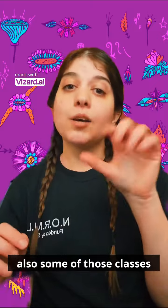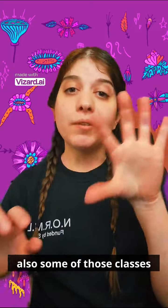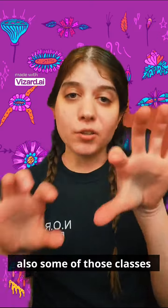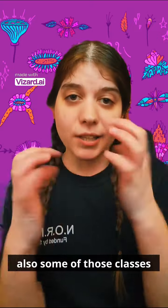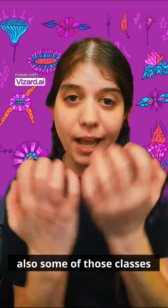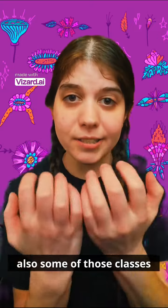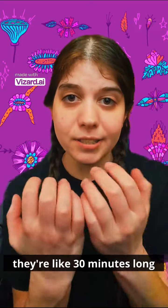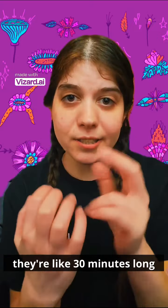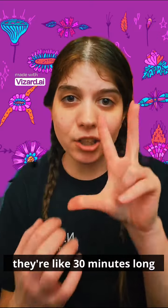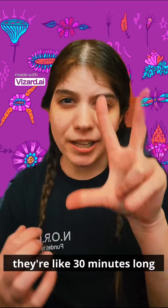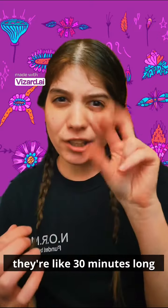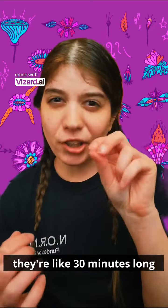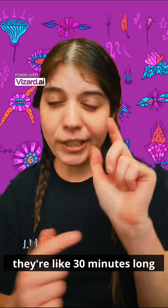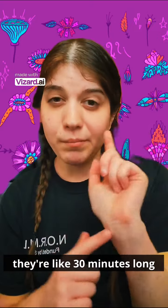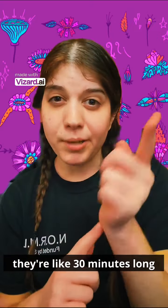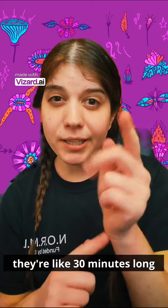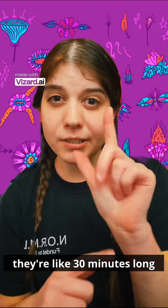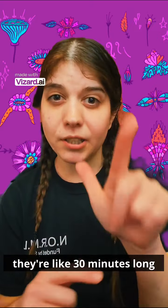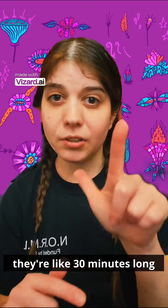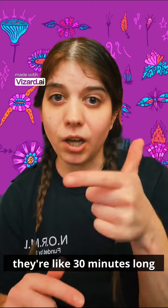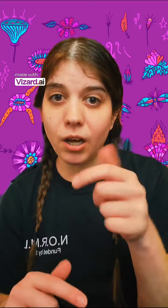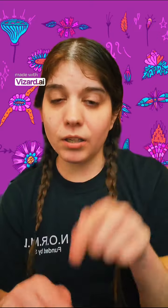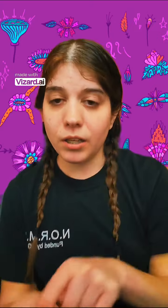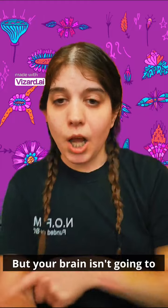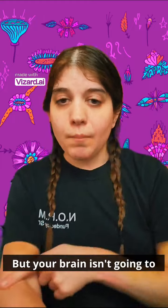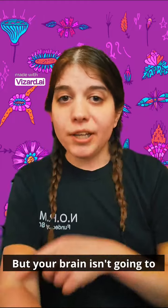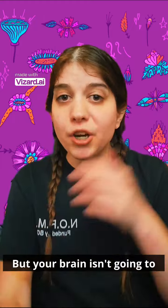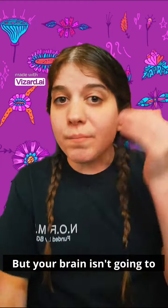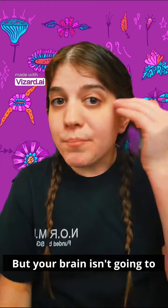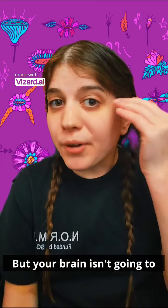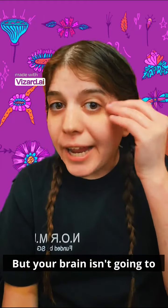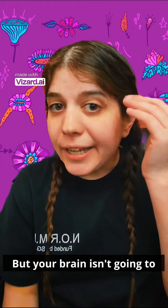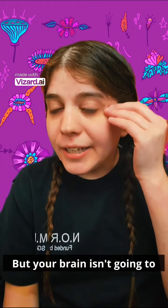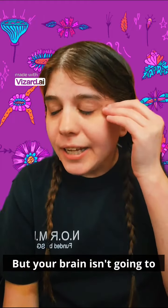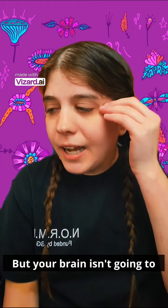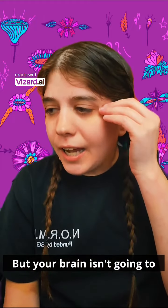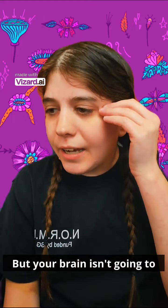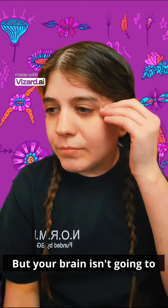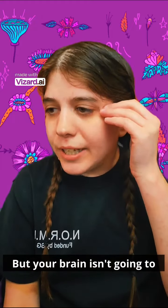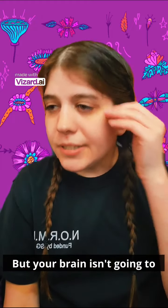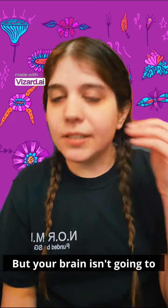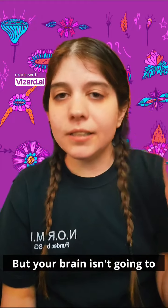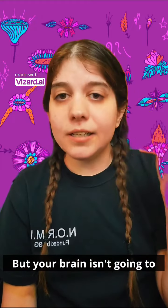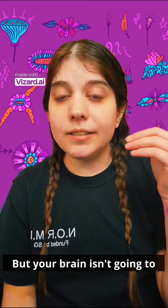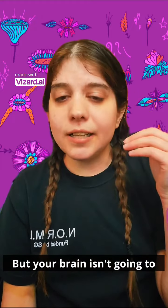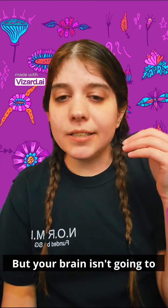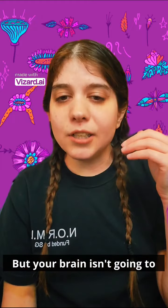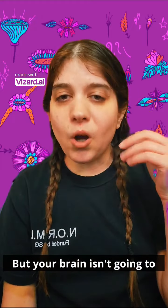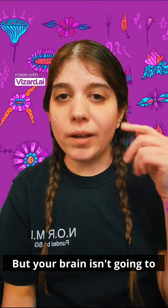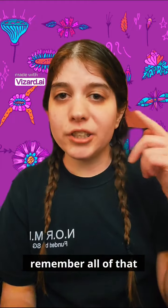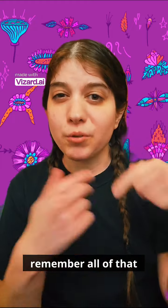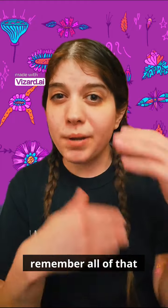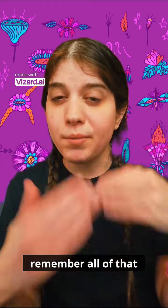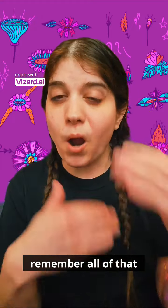those classes, they're like 30 minutes long, but your brain isn't going to remember all of